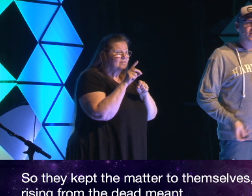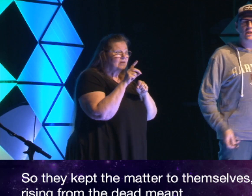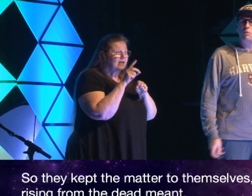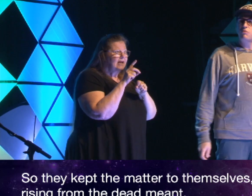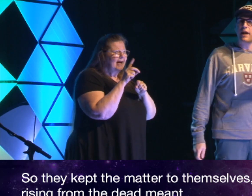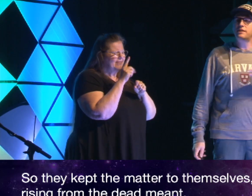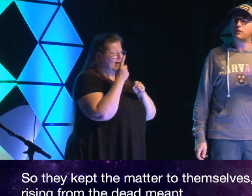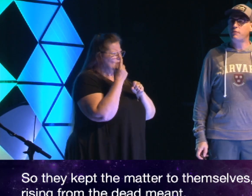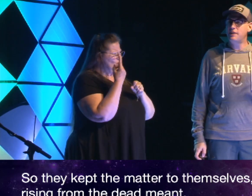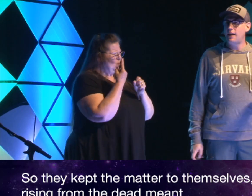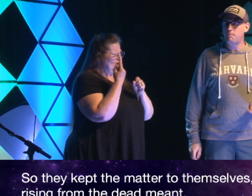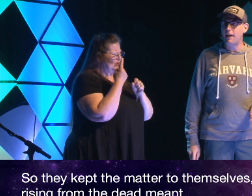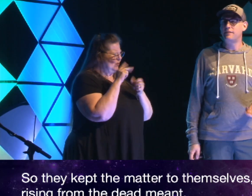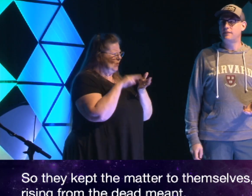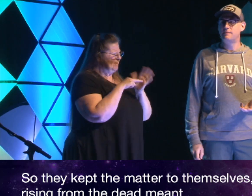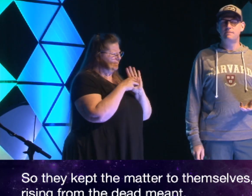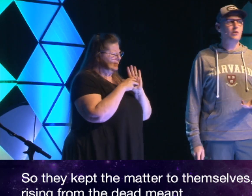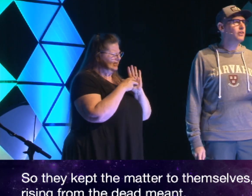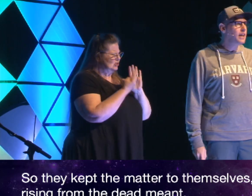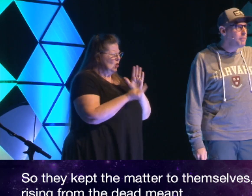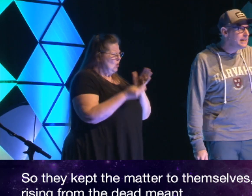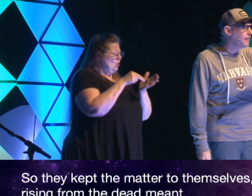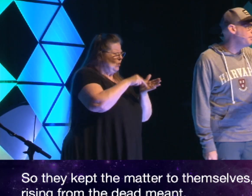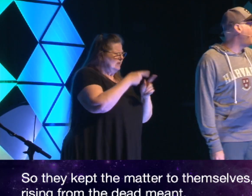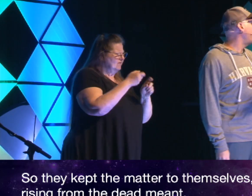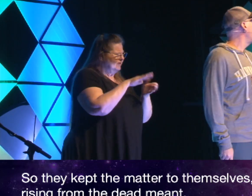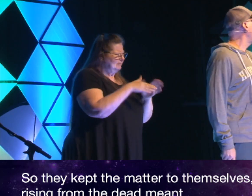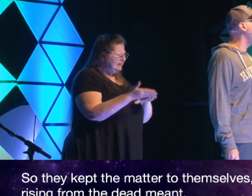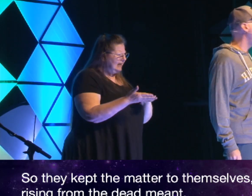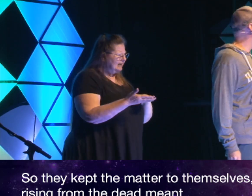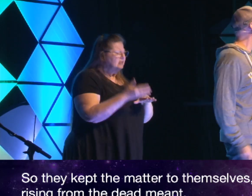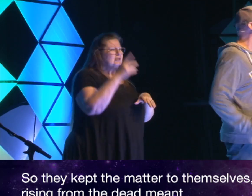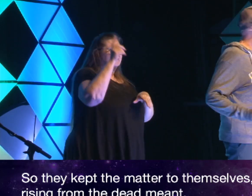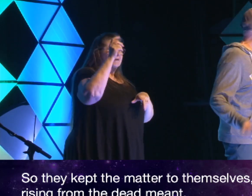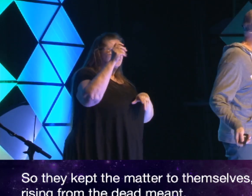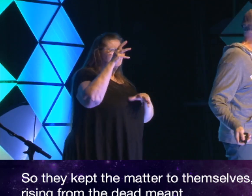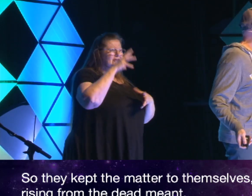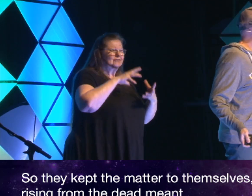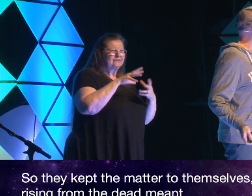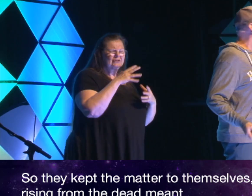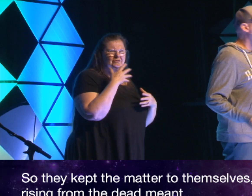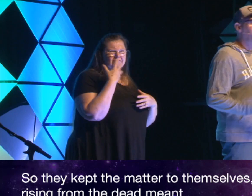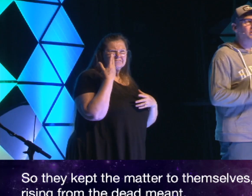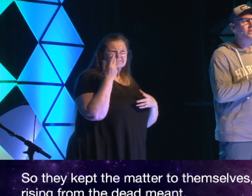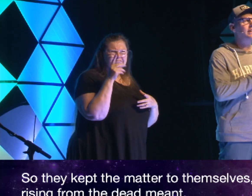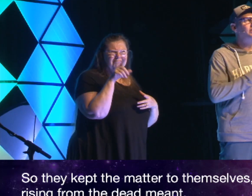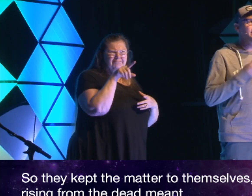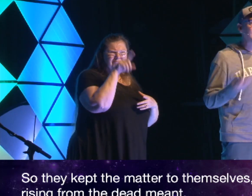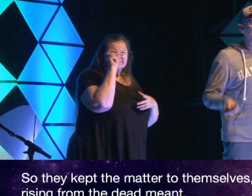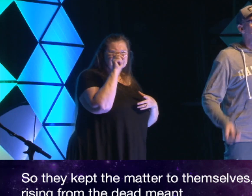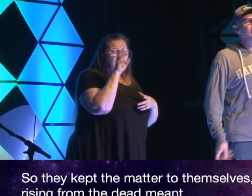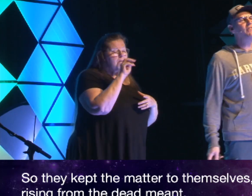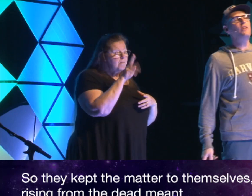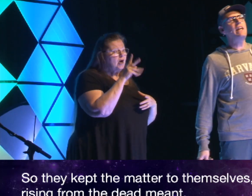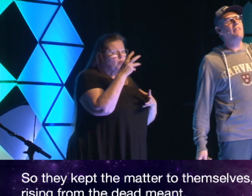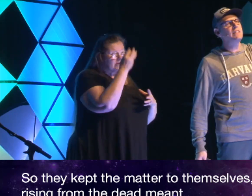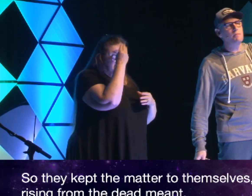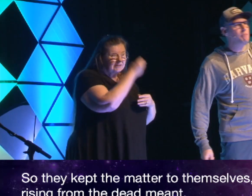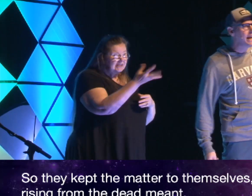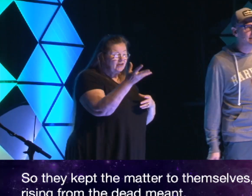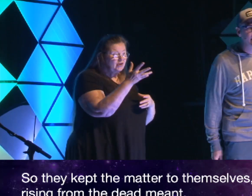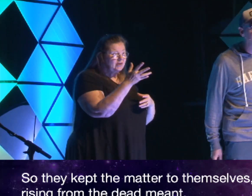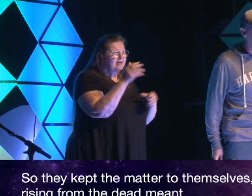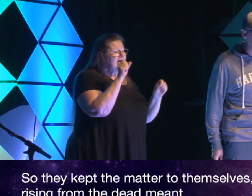they questioned what rising from the dead meant. So they're coming down the mountain, and they're confused. They don't get it. Mark wants you to understand, even though they had